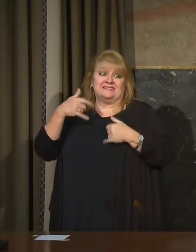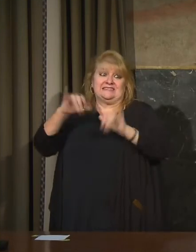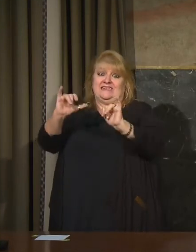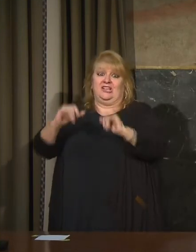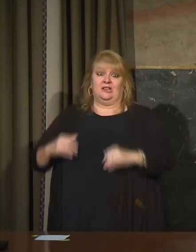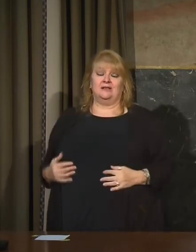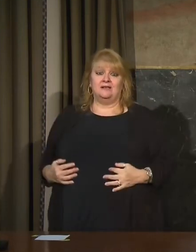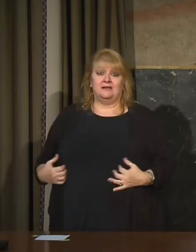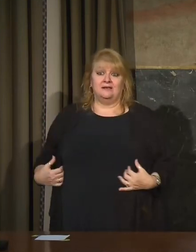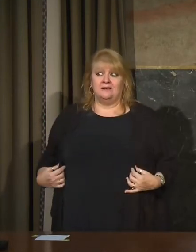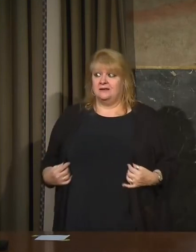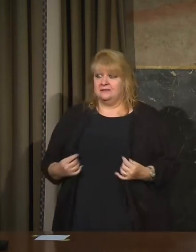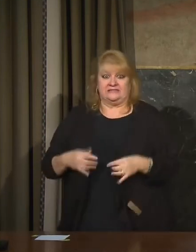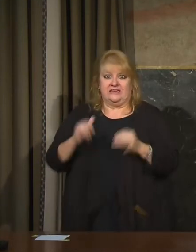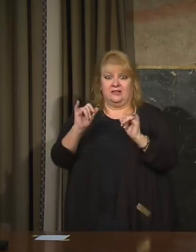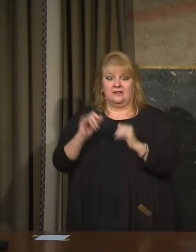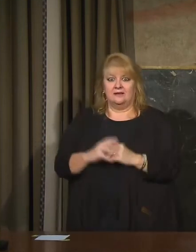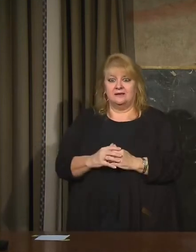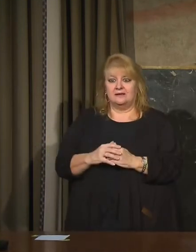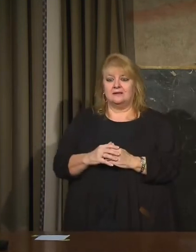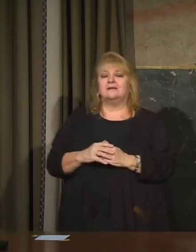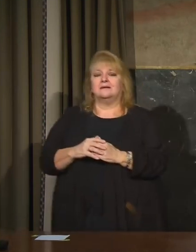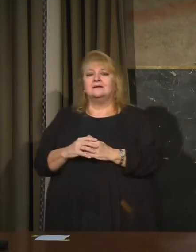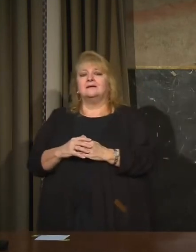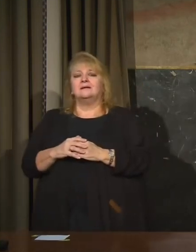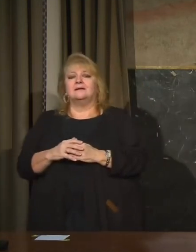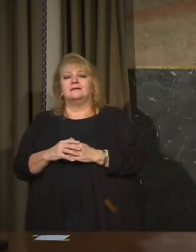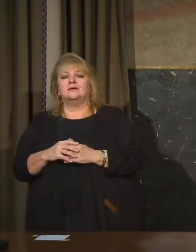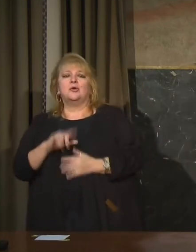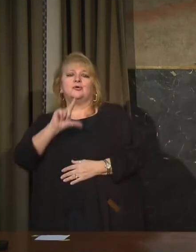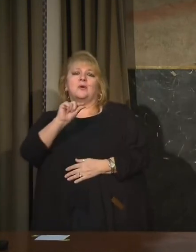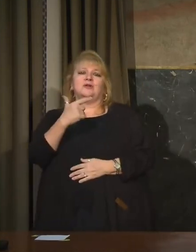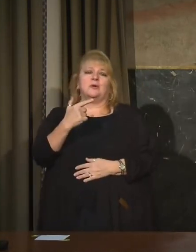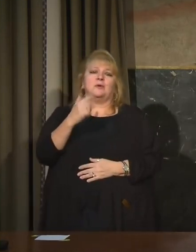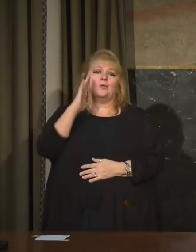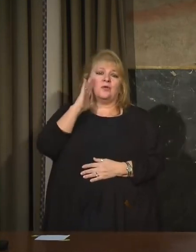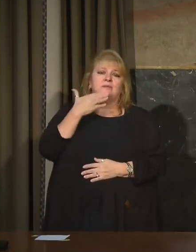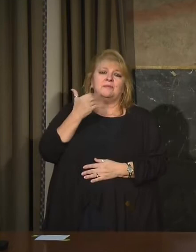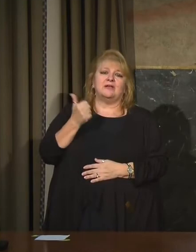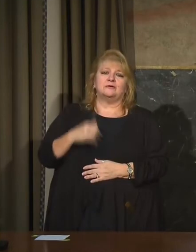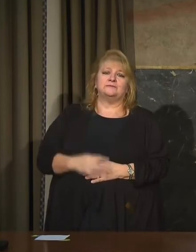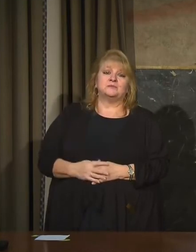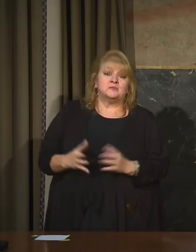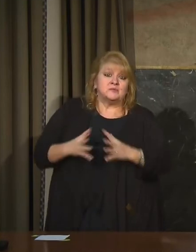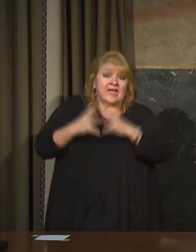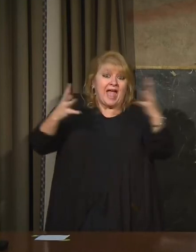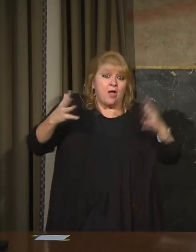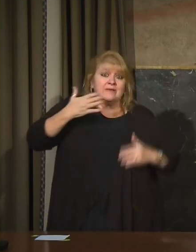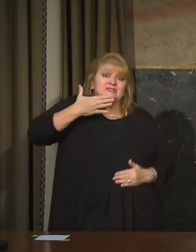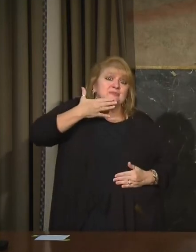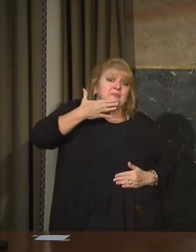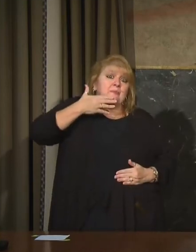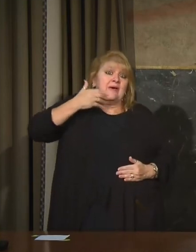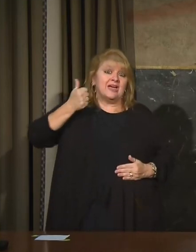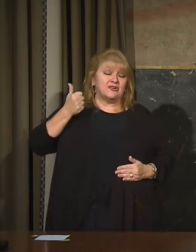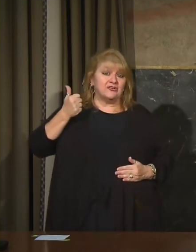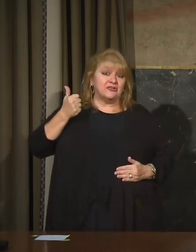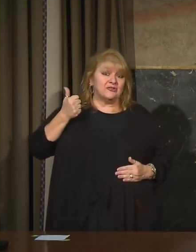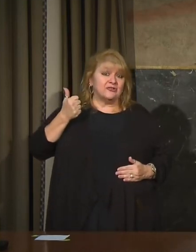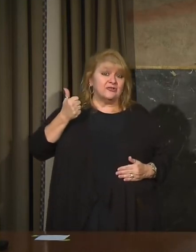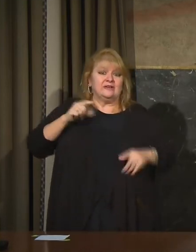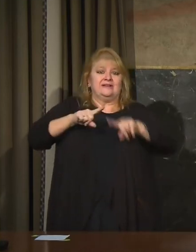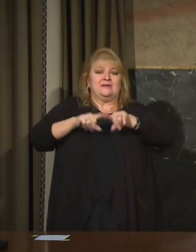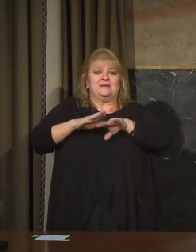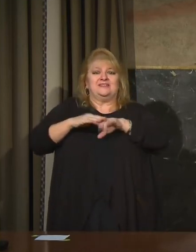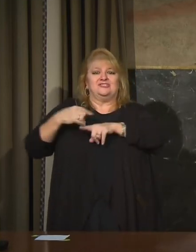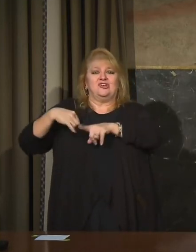and so forth. 2021 is going to be better. How much better will depend on what we do and